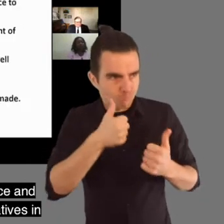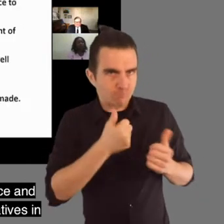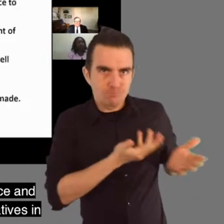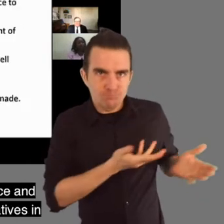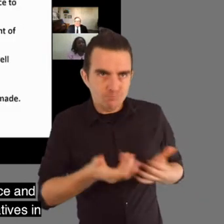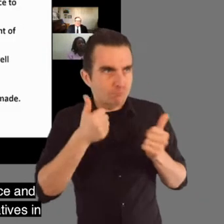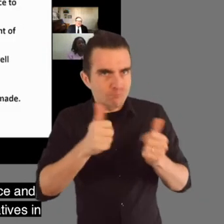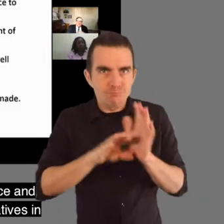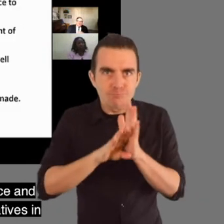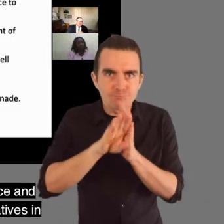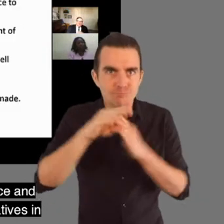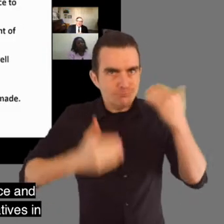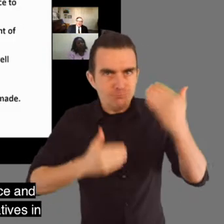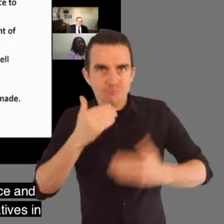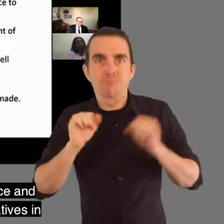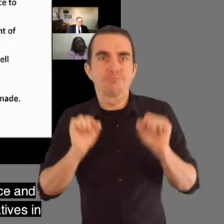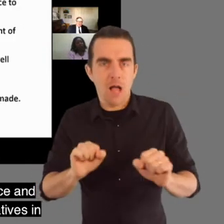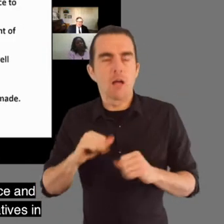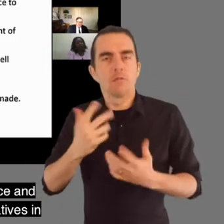Looking at the